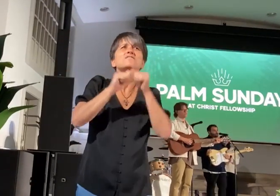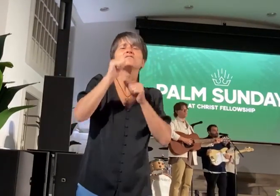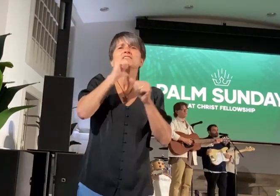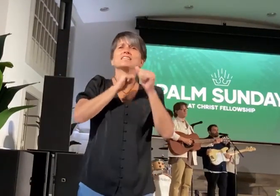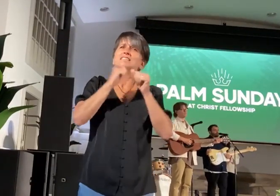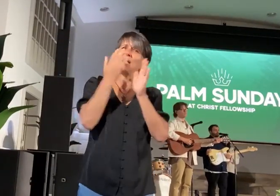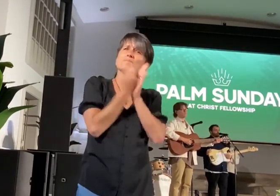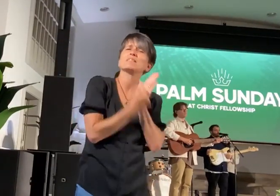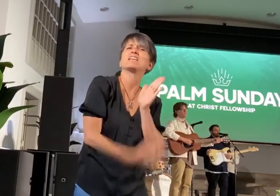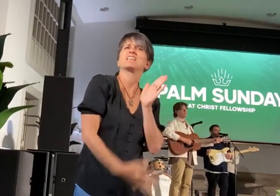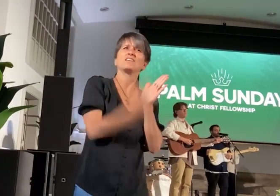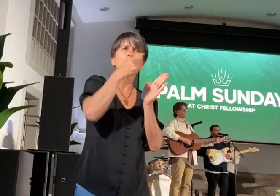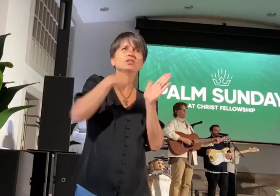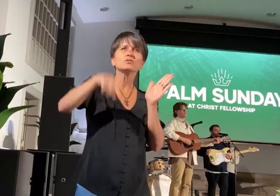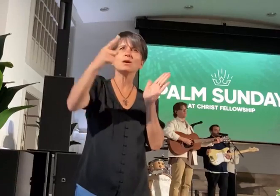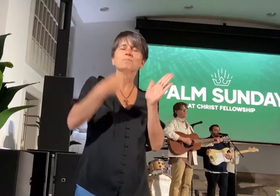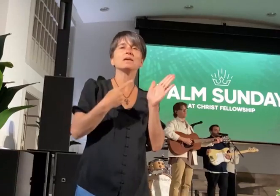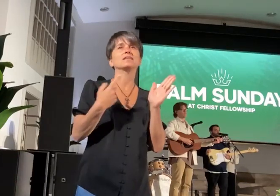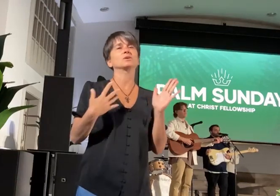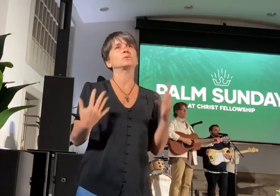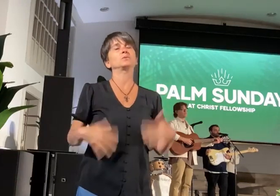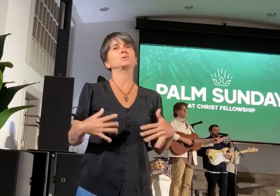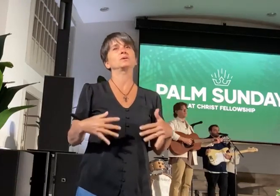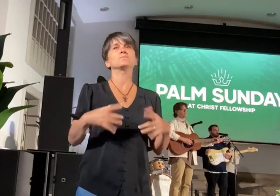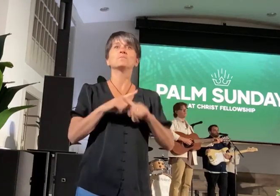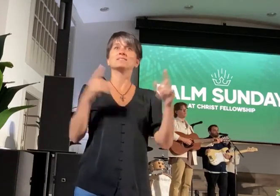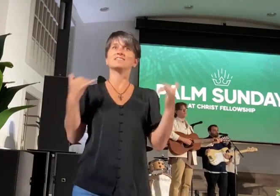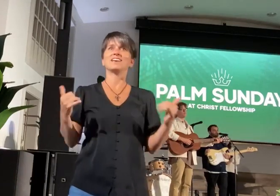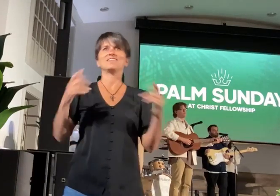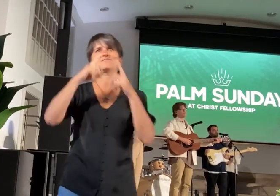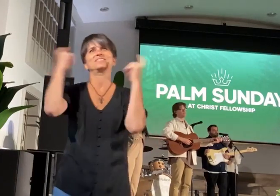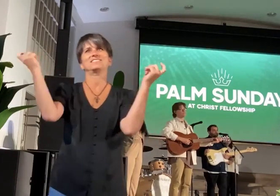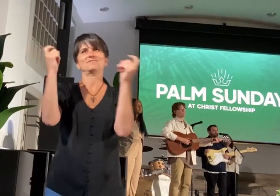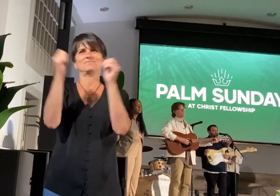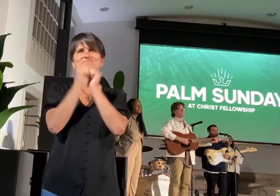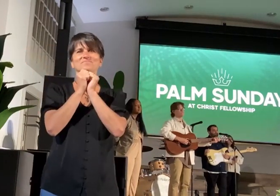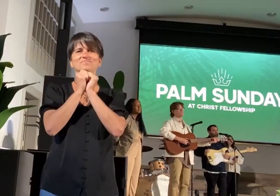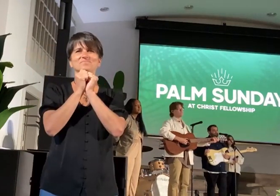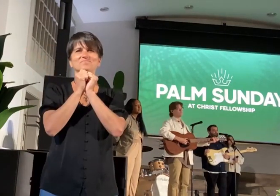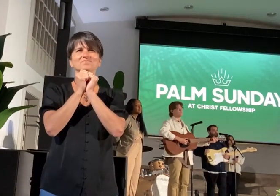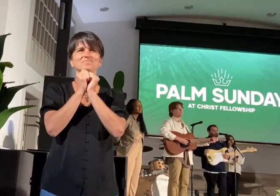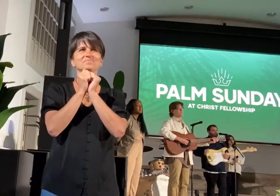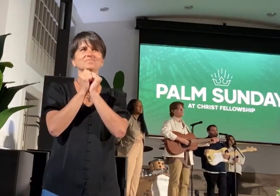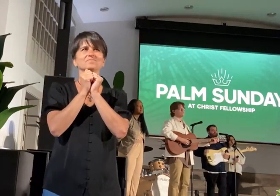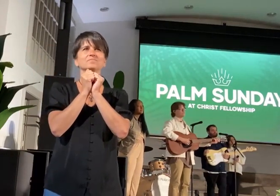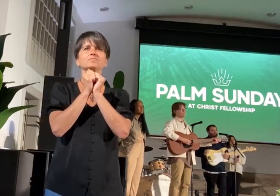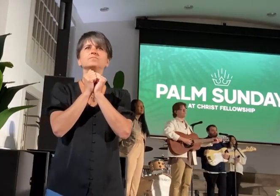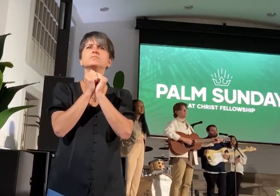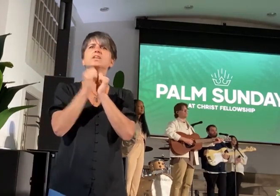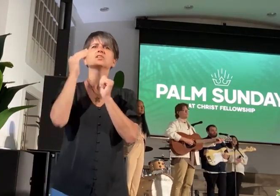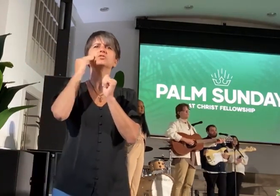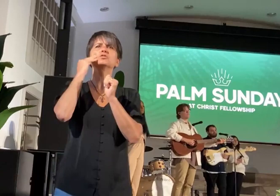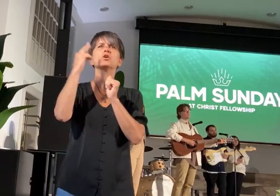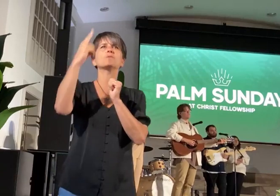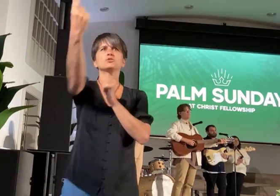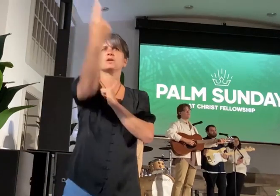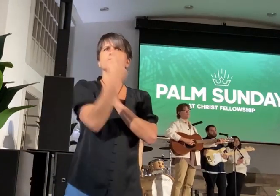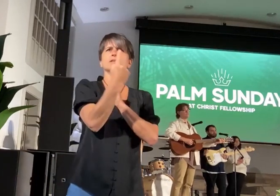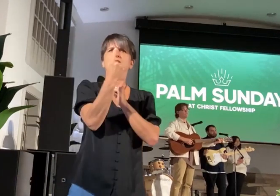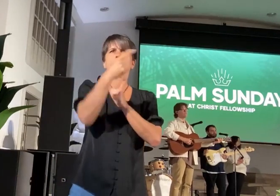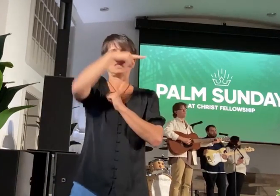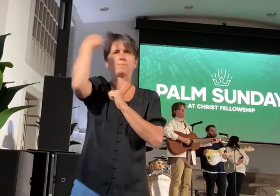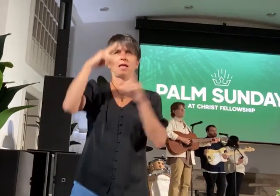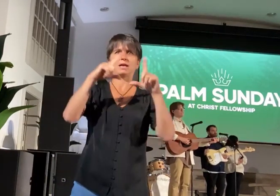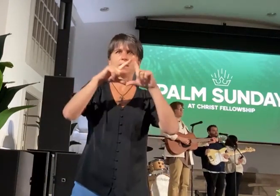and for me. And today, we're going to celebrate that together. As you came in today, you were handed a black piece of paper just like this